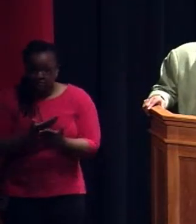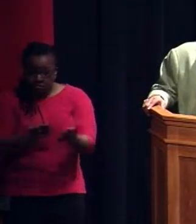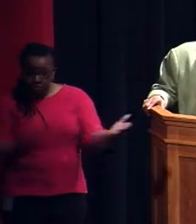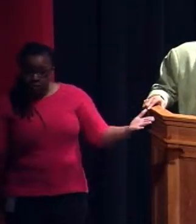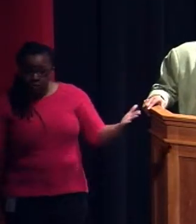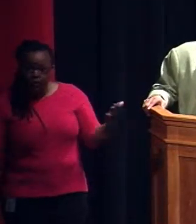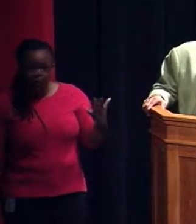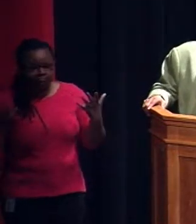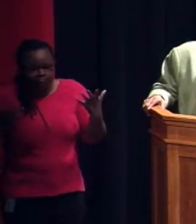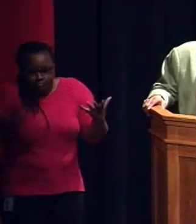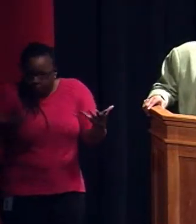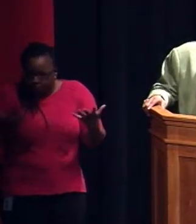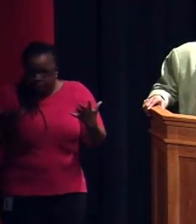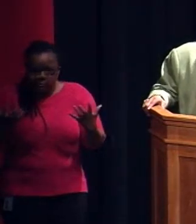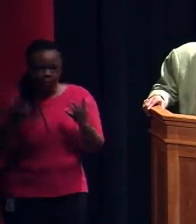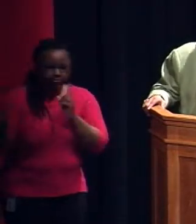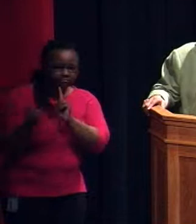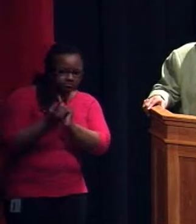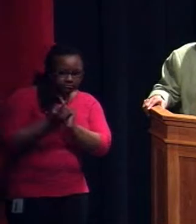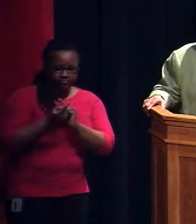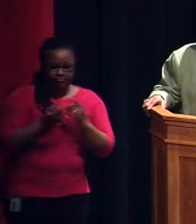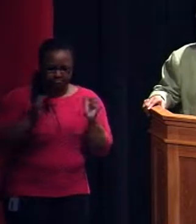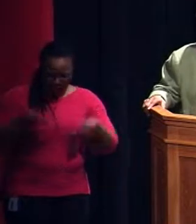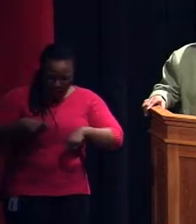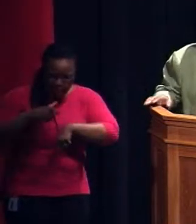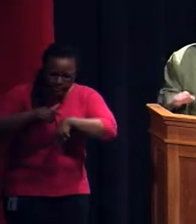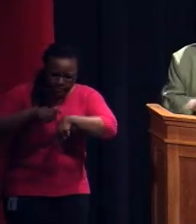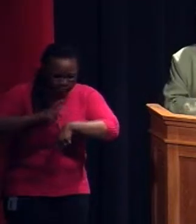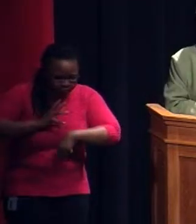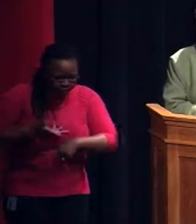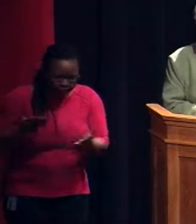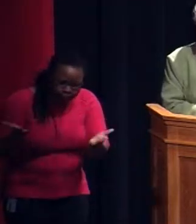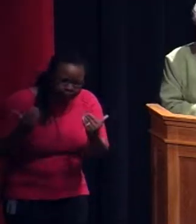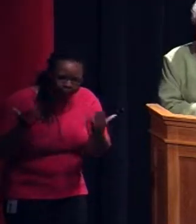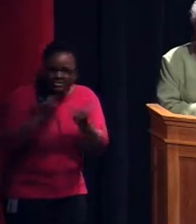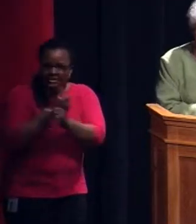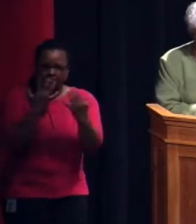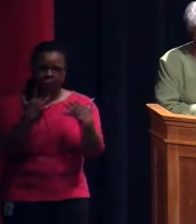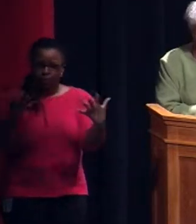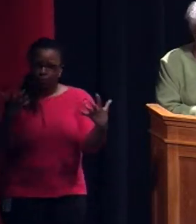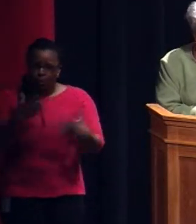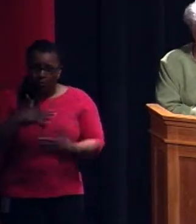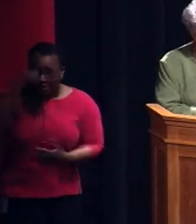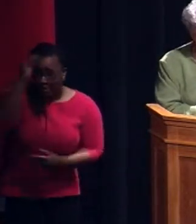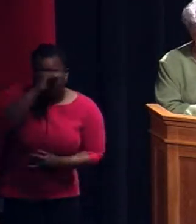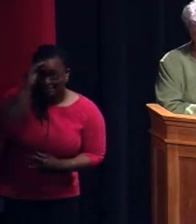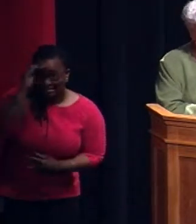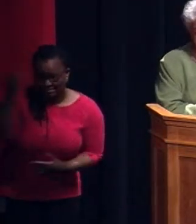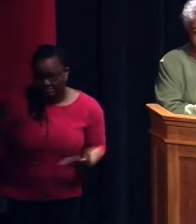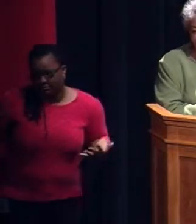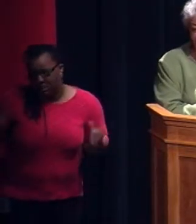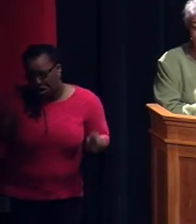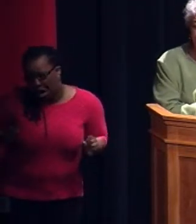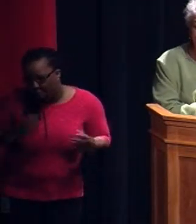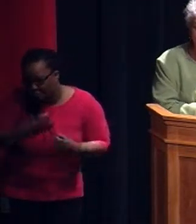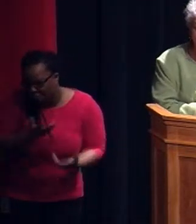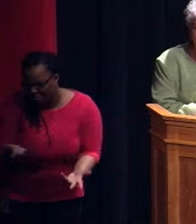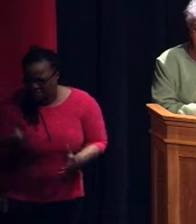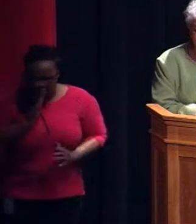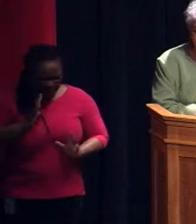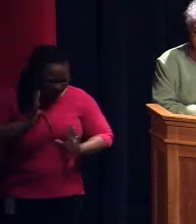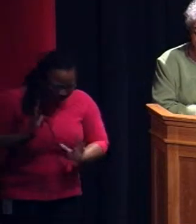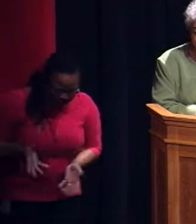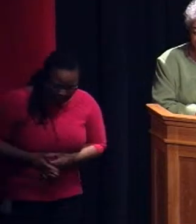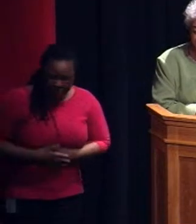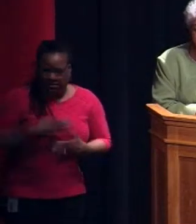you. So if anyone in the audience wants my opinion on anything that I'm competent to give, I will be happy